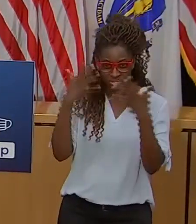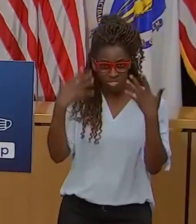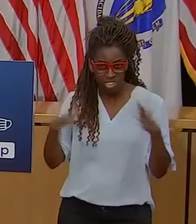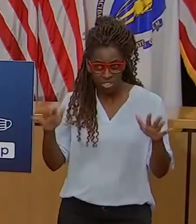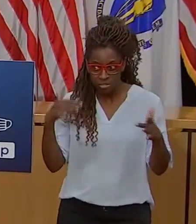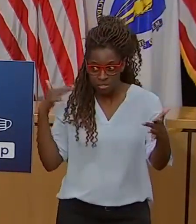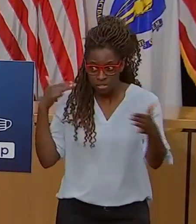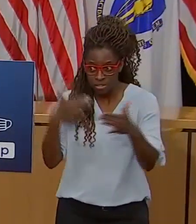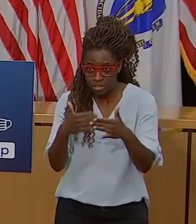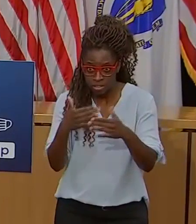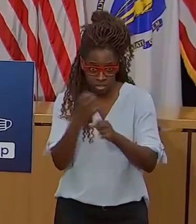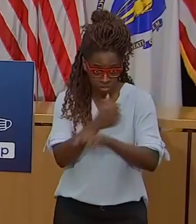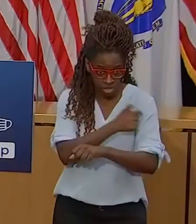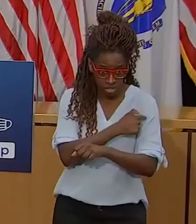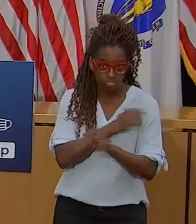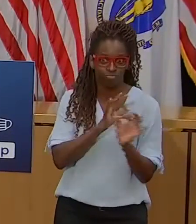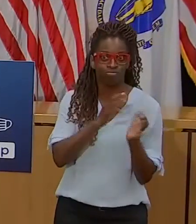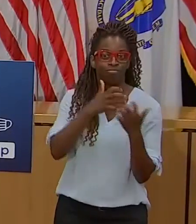one person